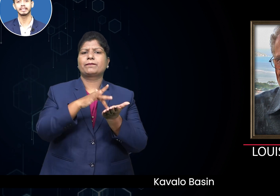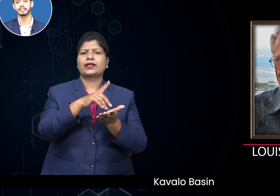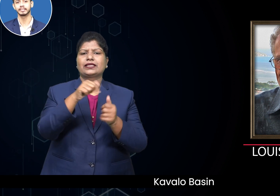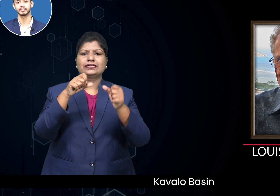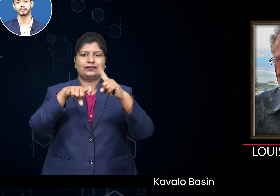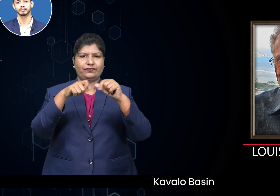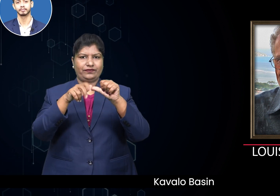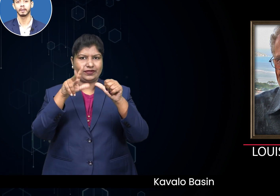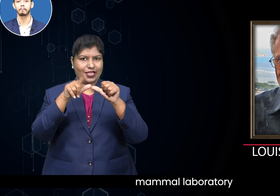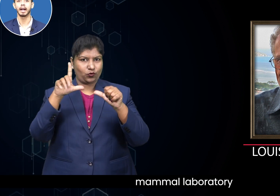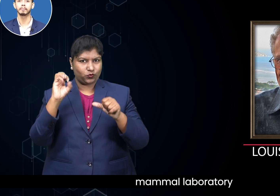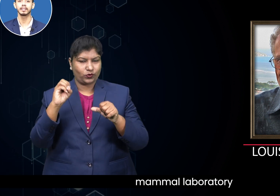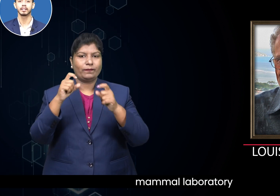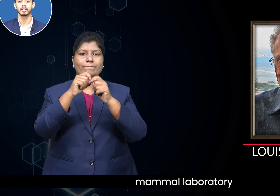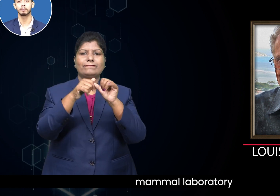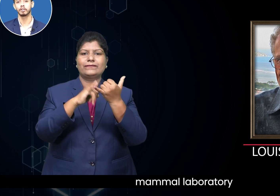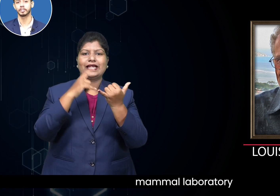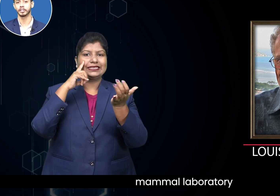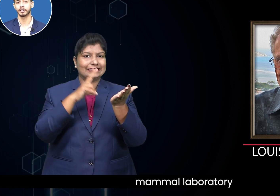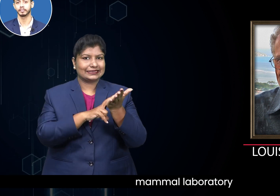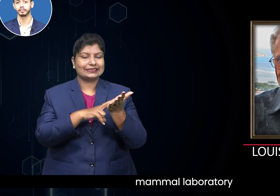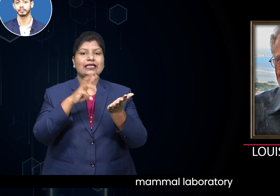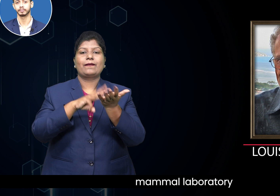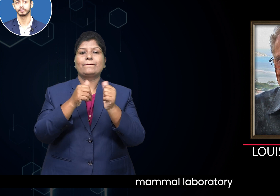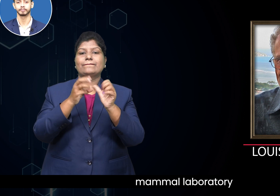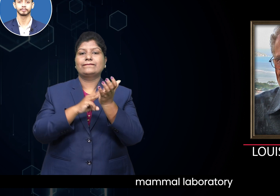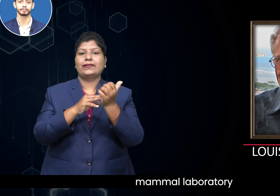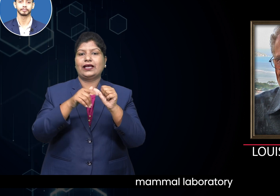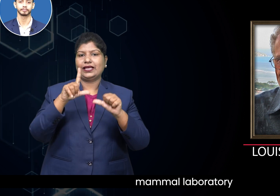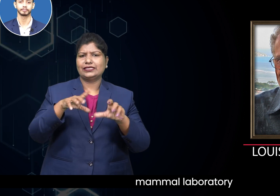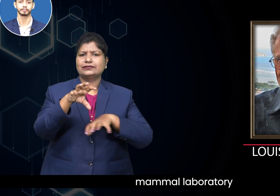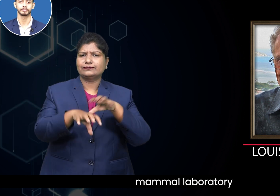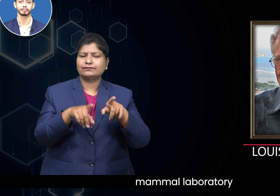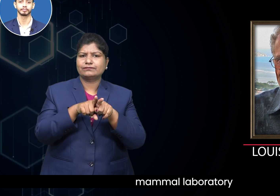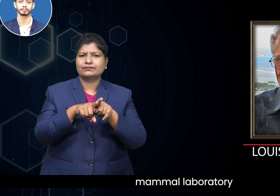Cavallo Basin Mammal Laboratory